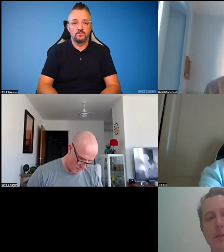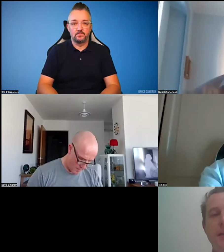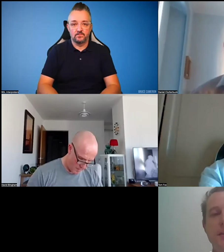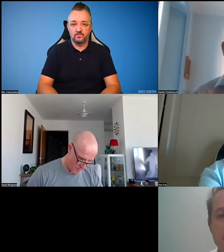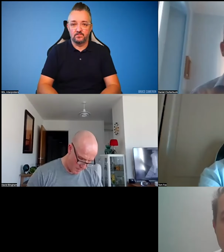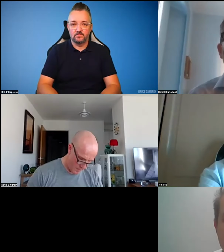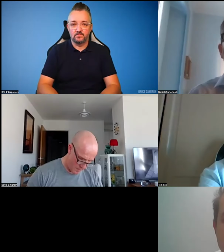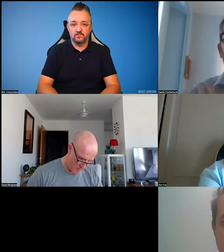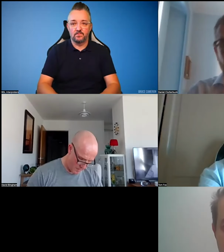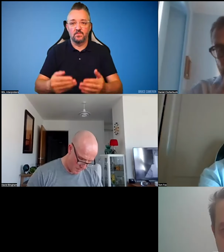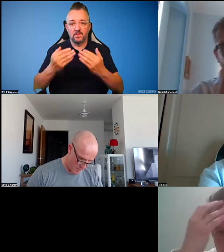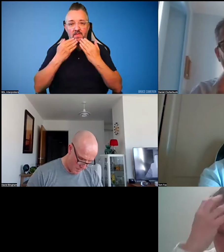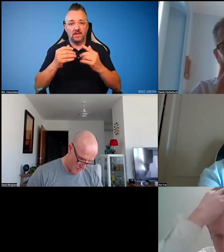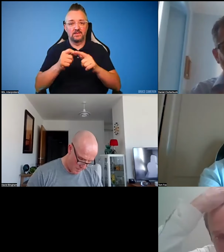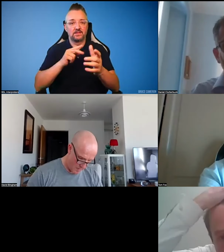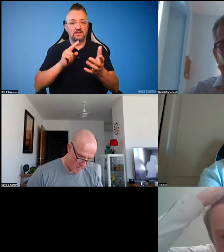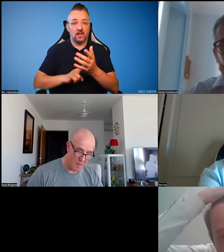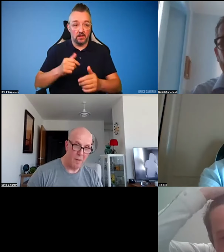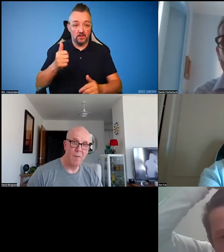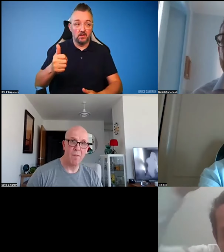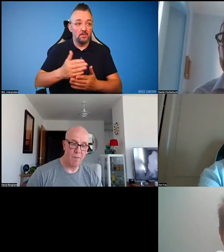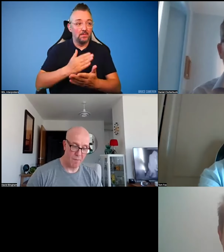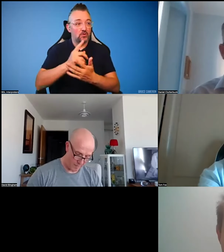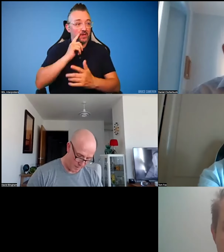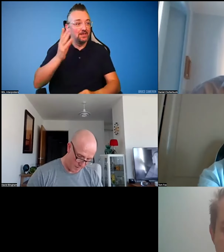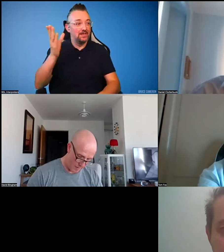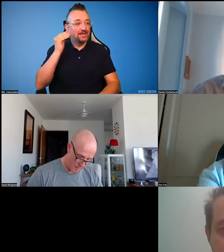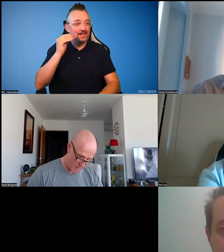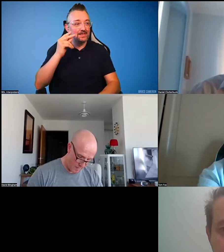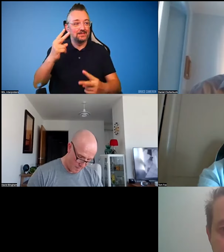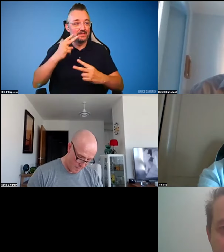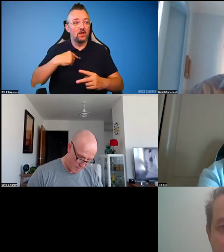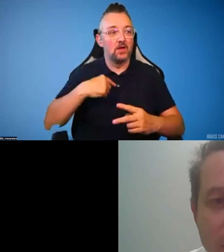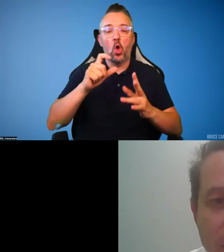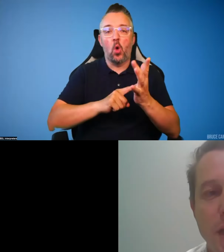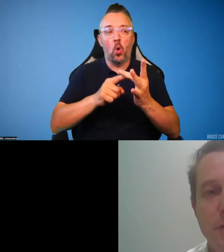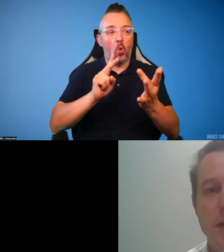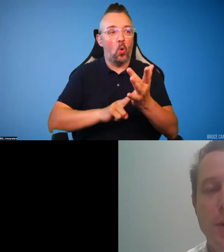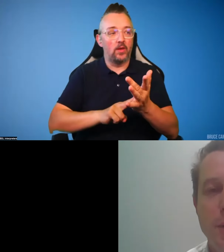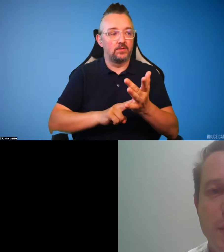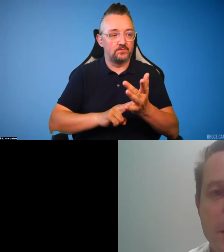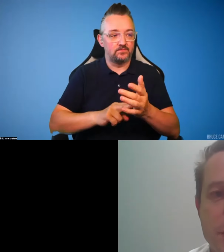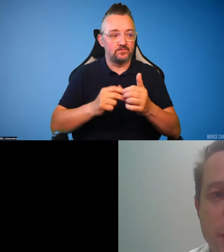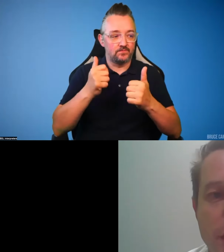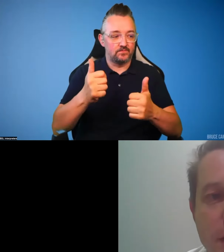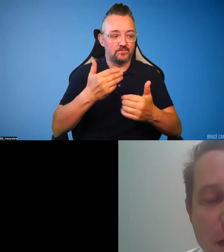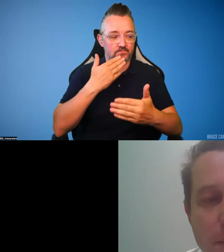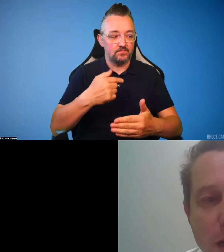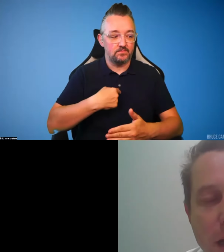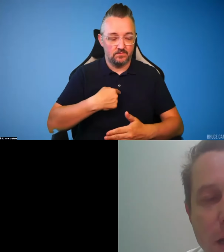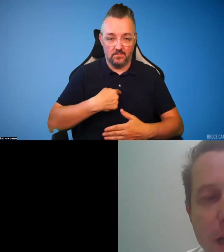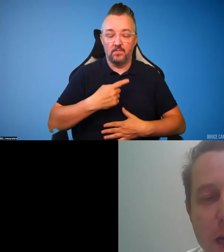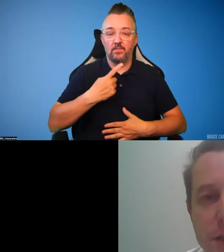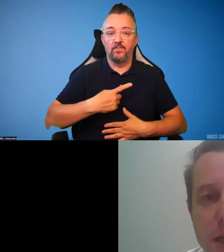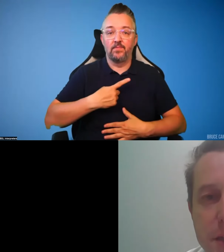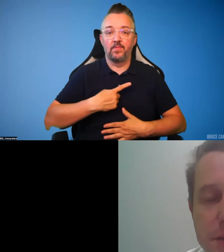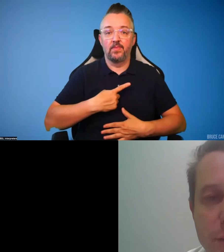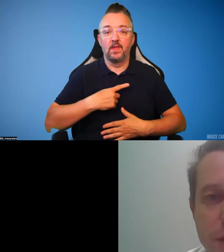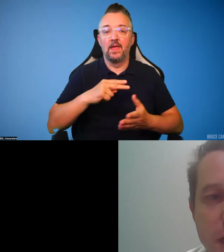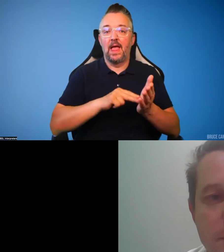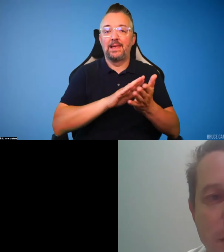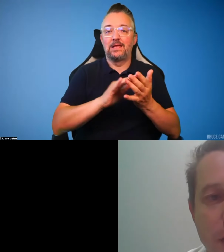Thanks, Dan. I'll just check that you can hear and see me before I continue. Okay, great. Well, my name's Colin, and I'm an